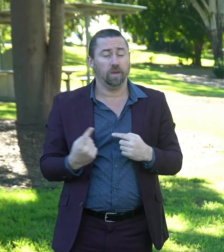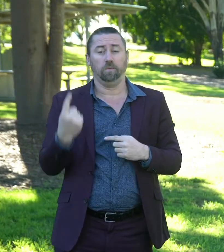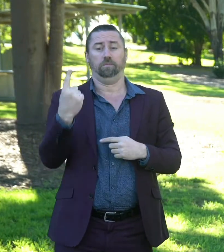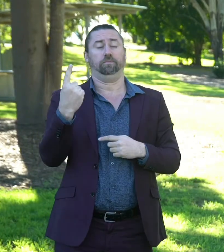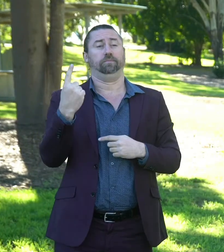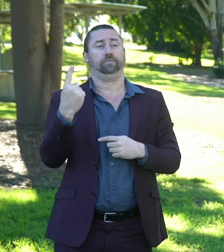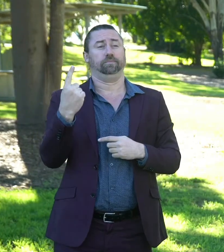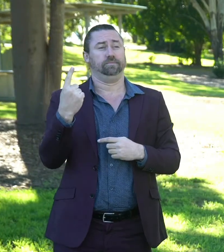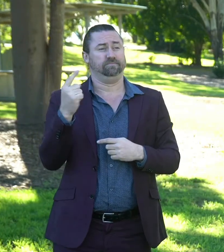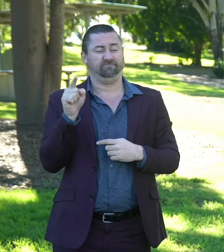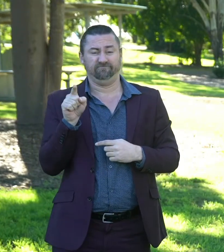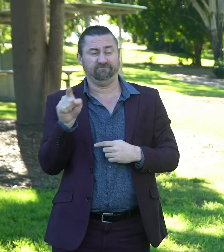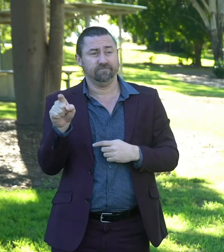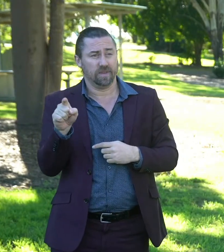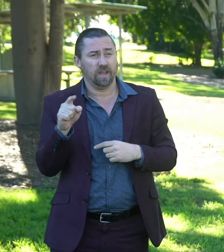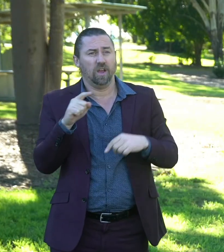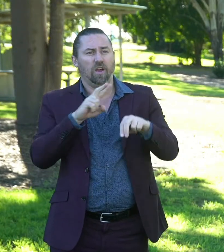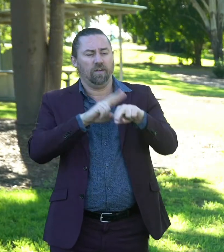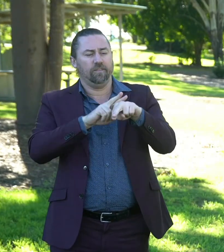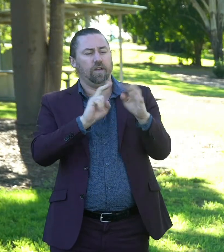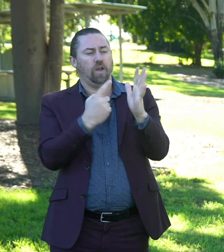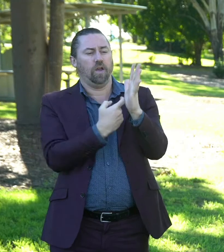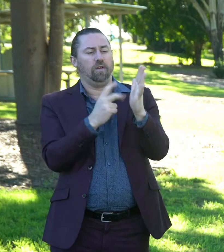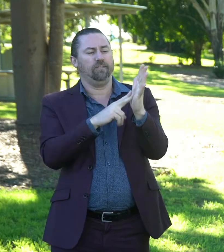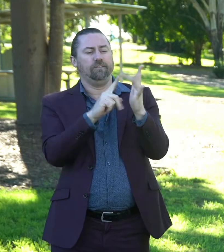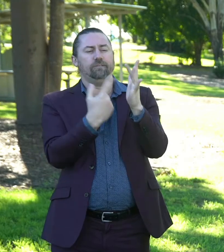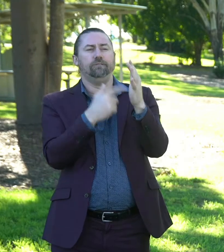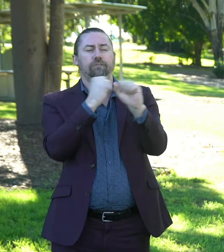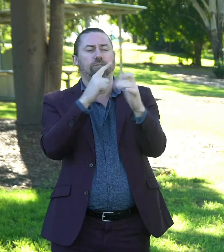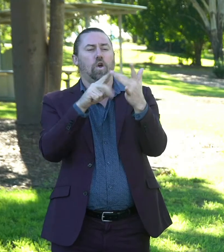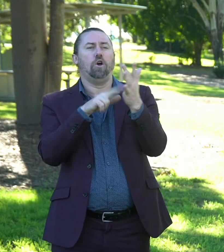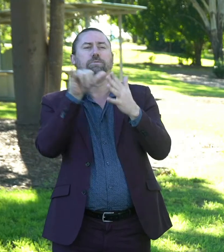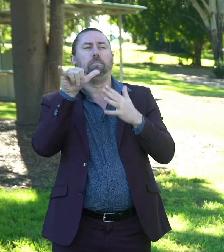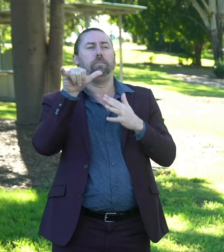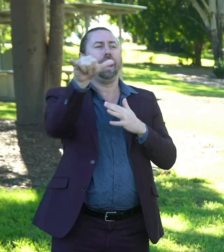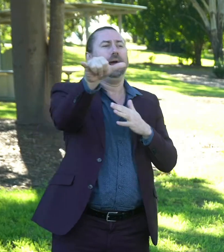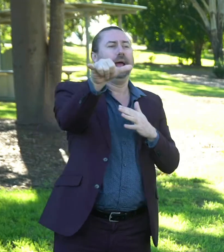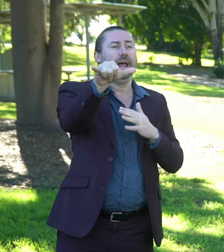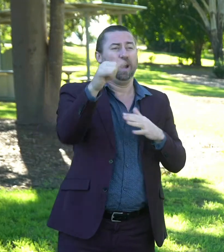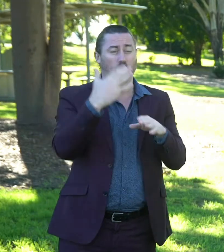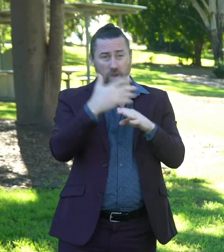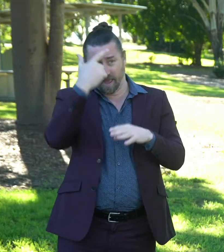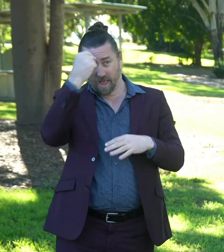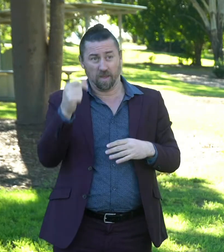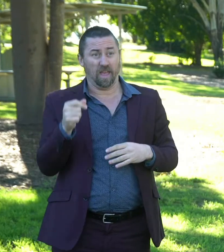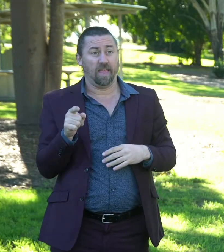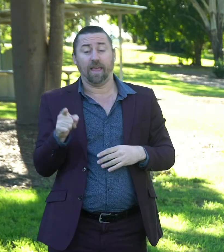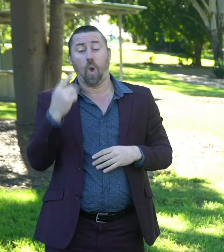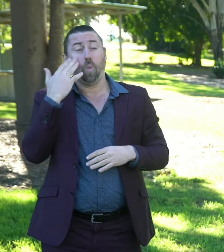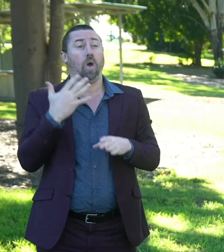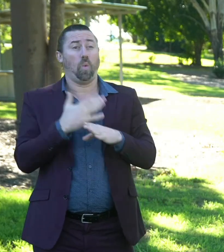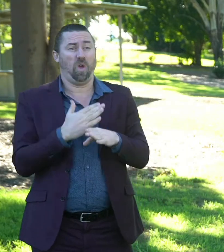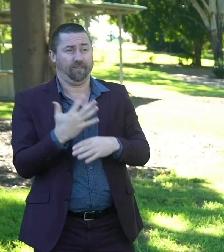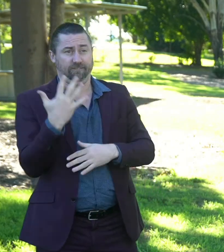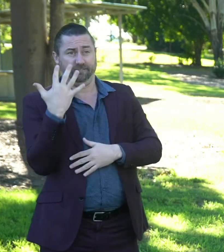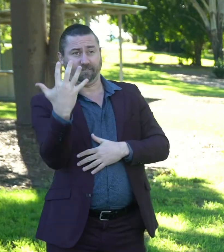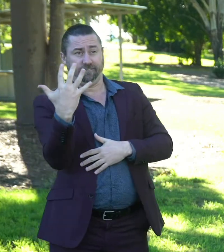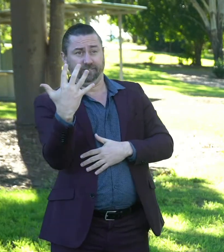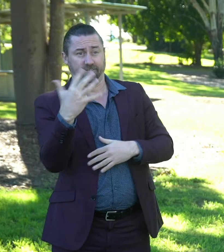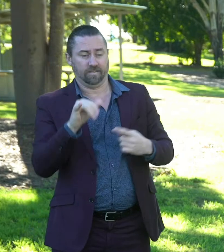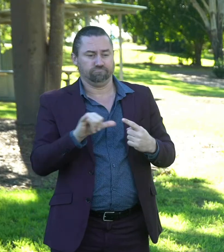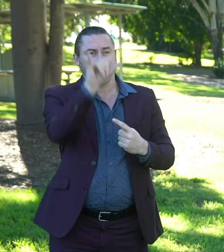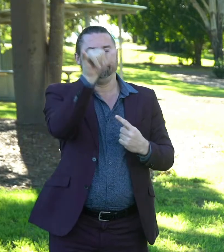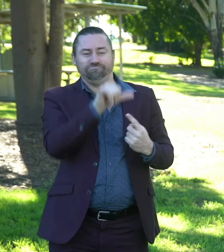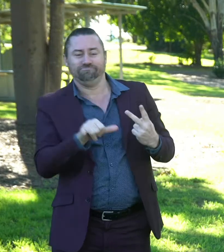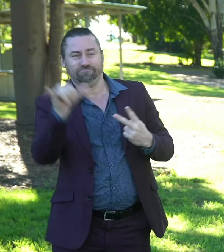case in a Virgin cabin crew member who was on 5 flights while infectious.